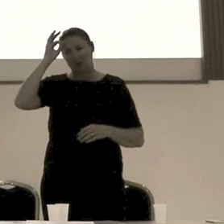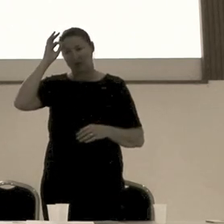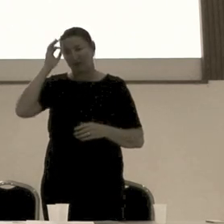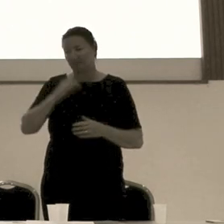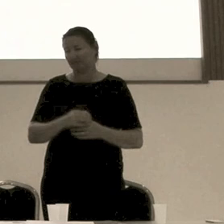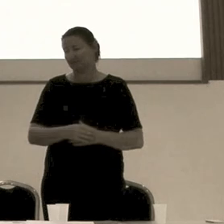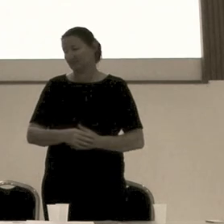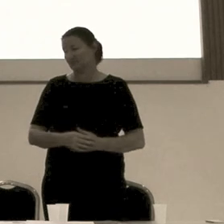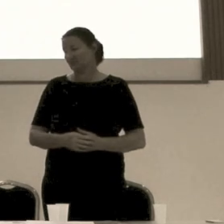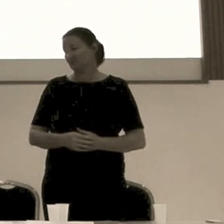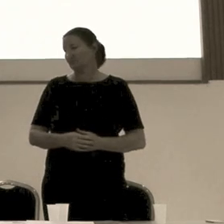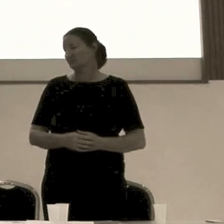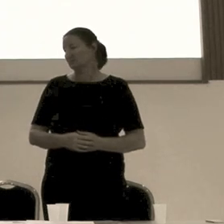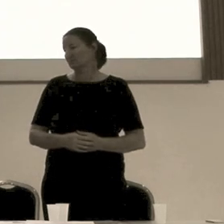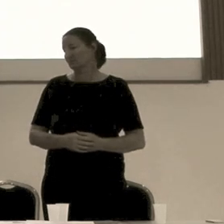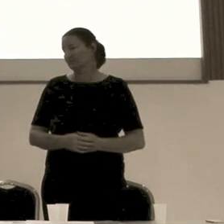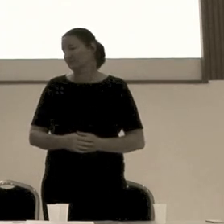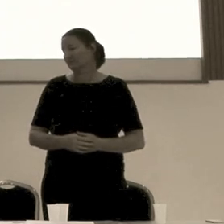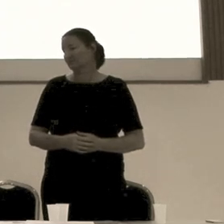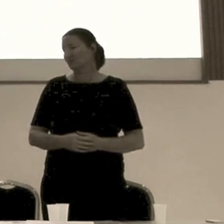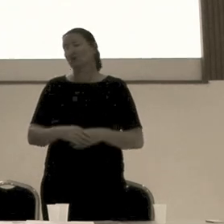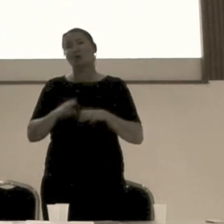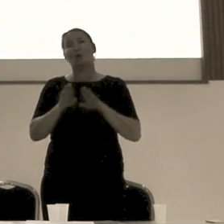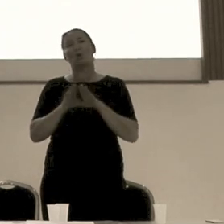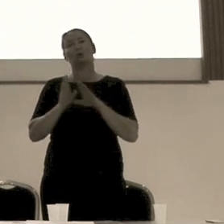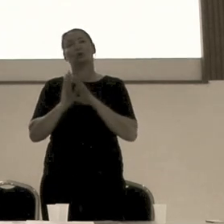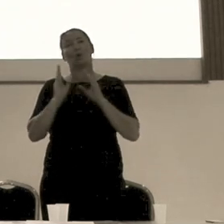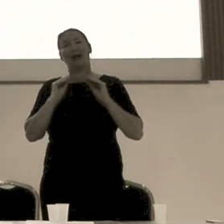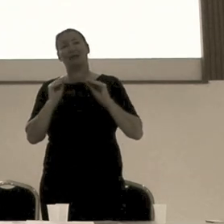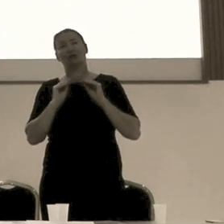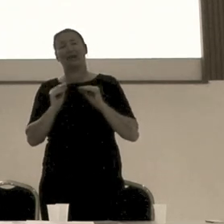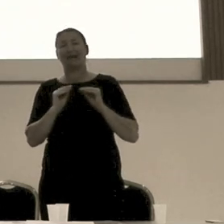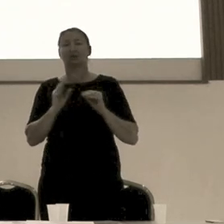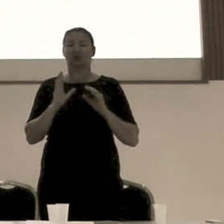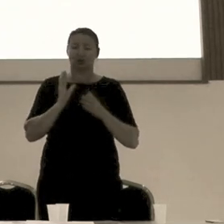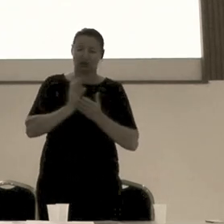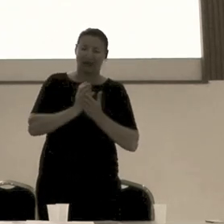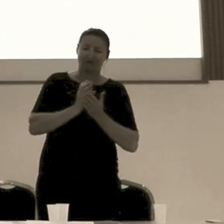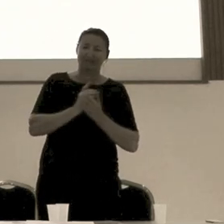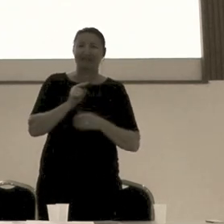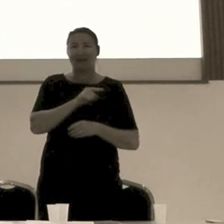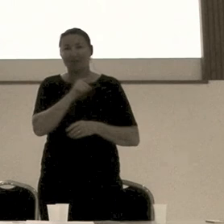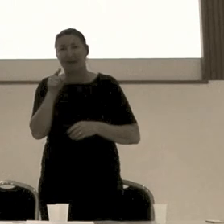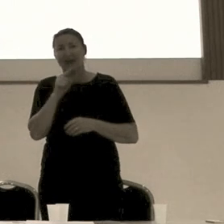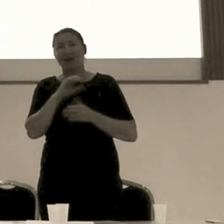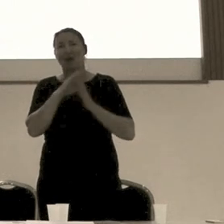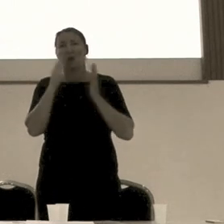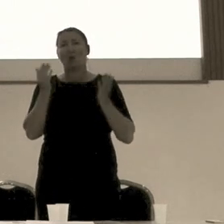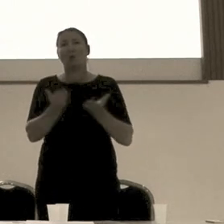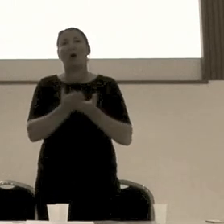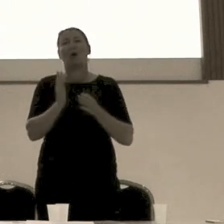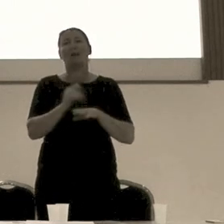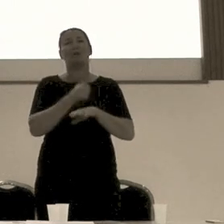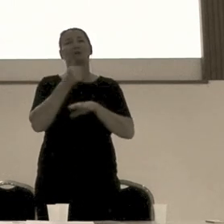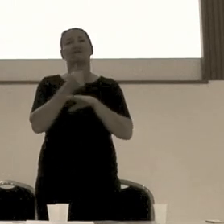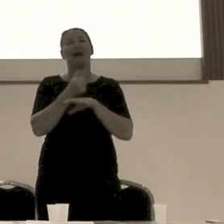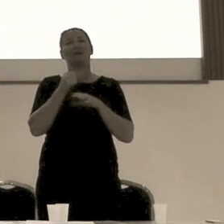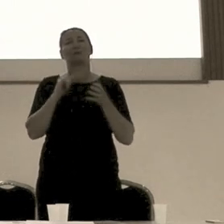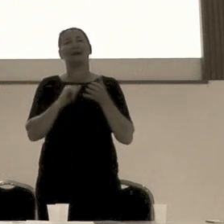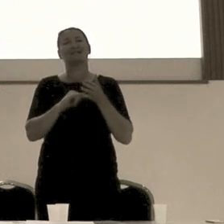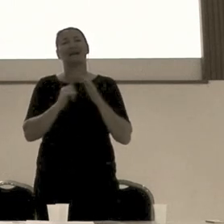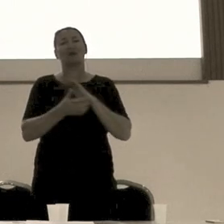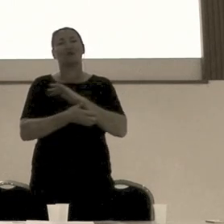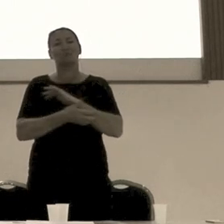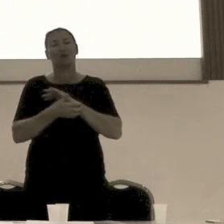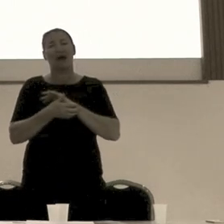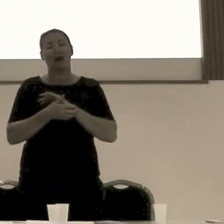lead, with the education charity Their World, which is founded by Sarah Brown, as a global youth ambassador,